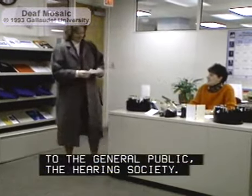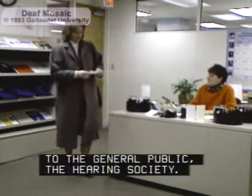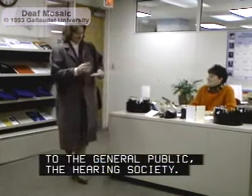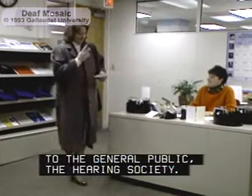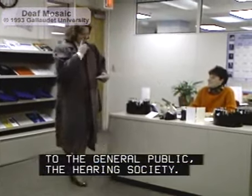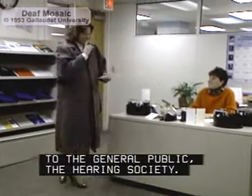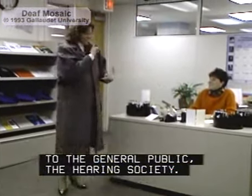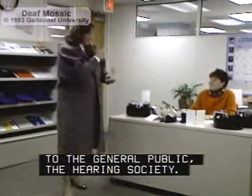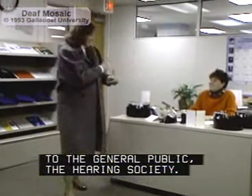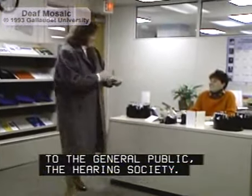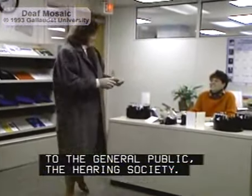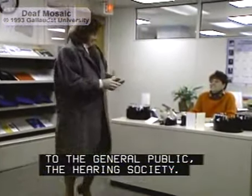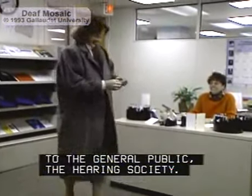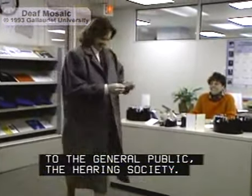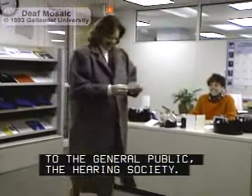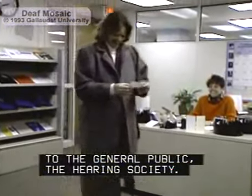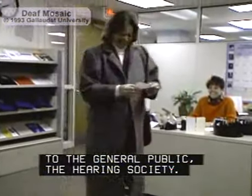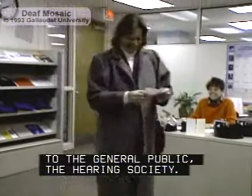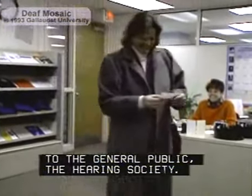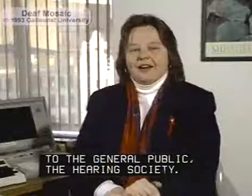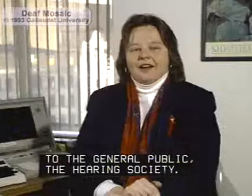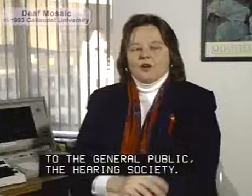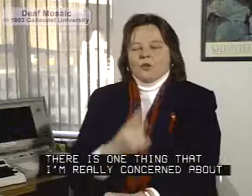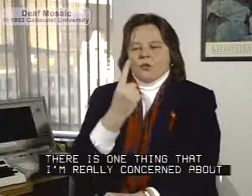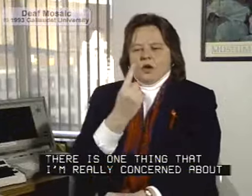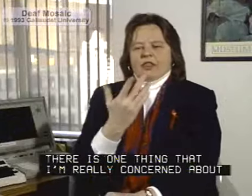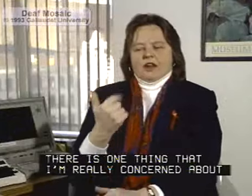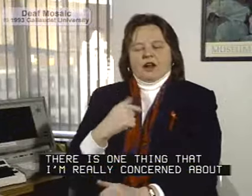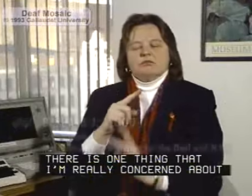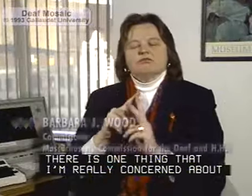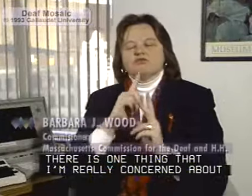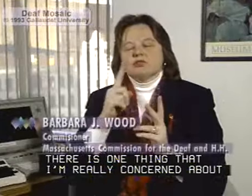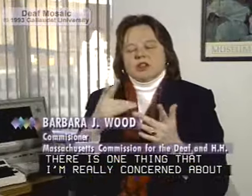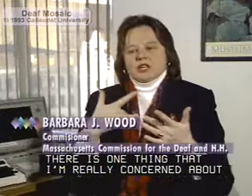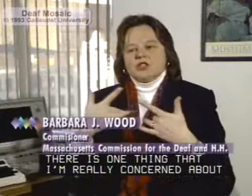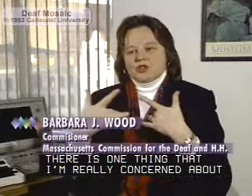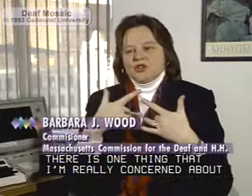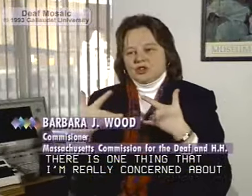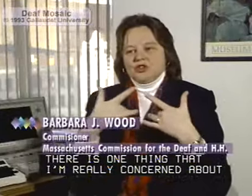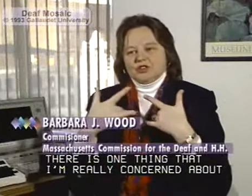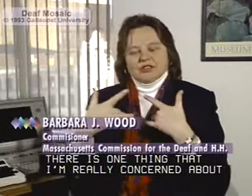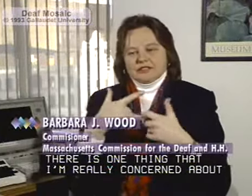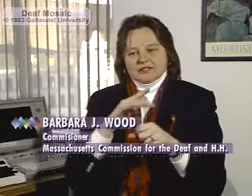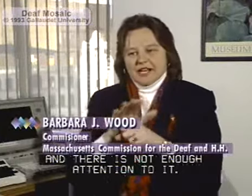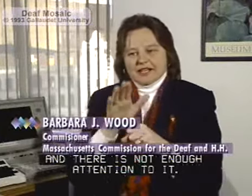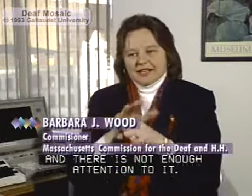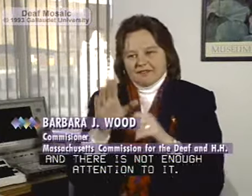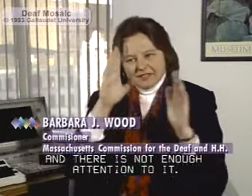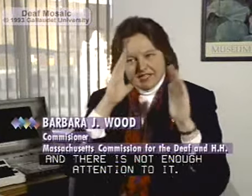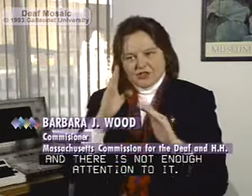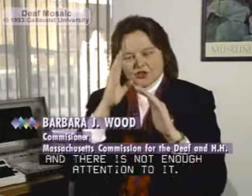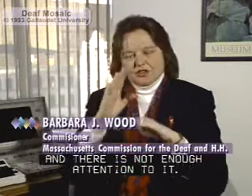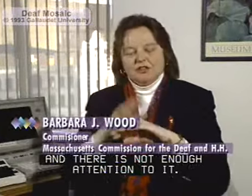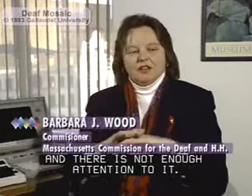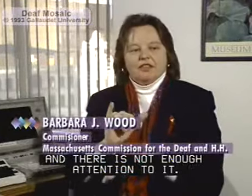general public, the hearing society. There is one thing that I'm really concerned about, and there is not enough attention to